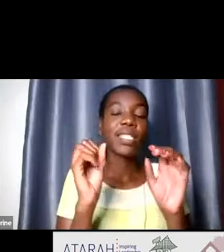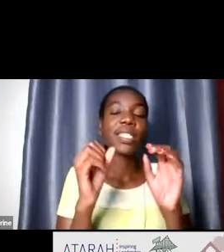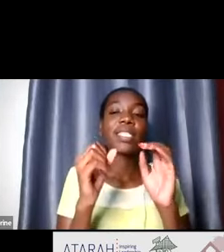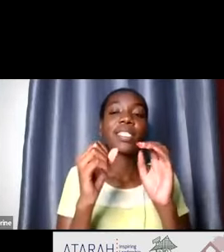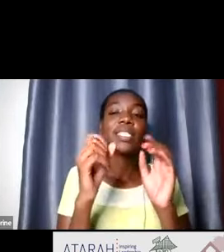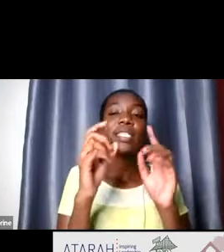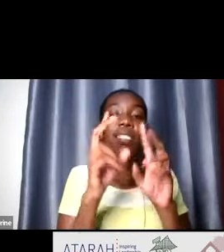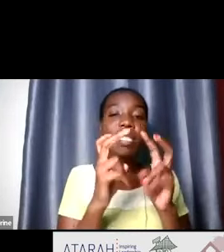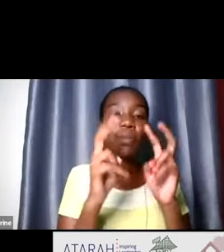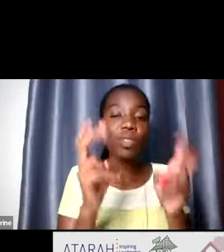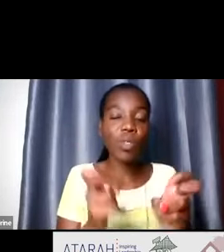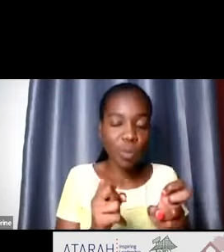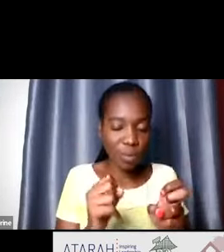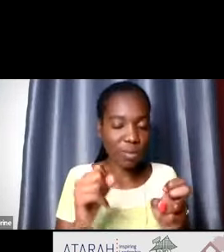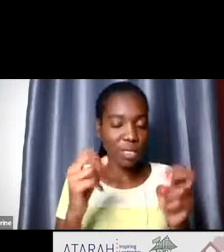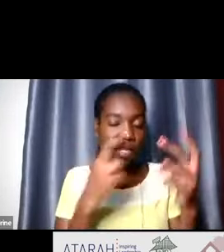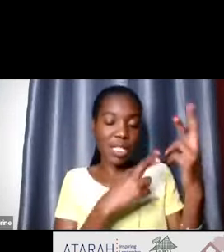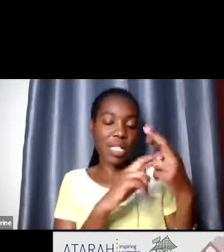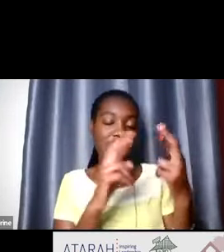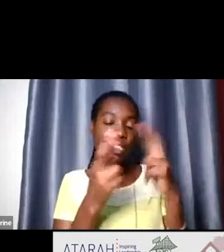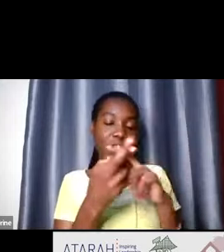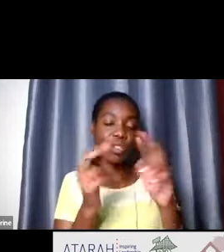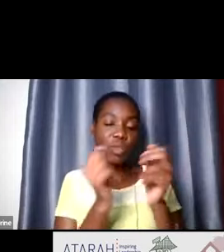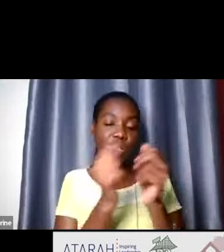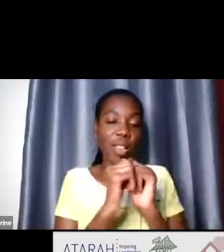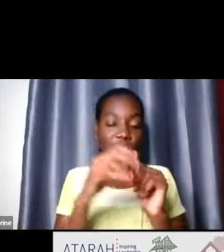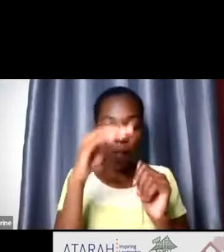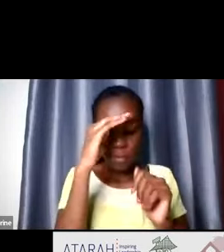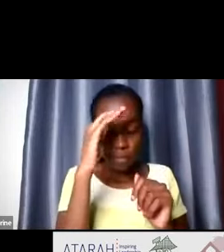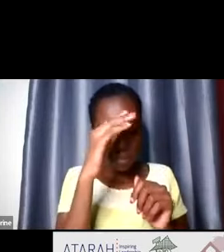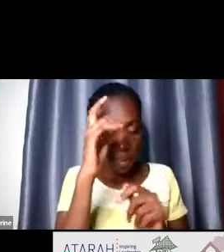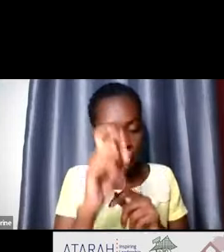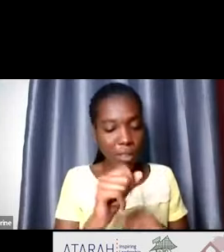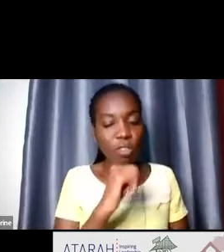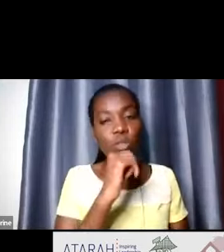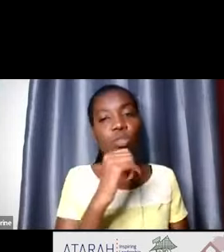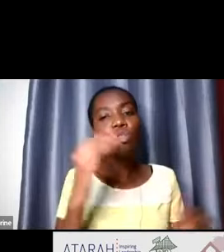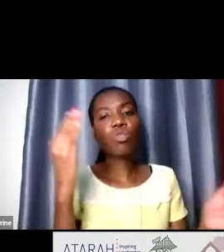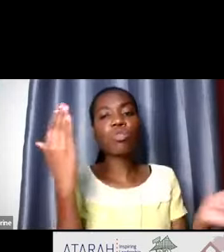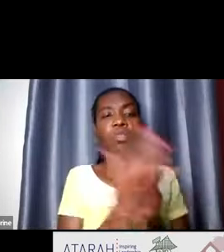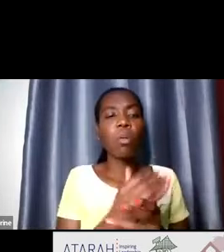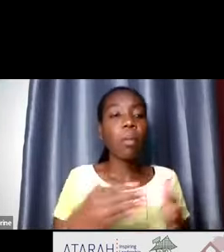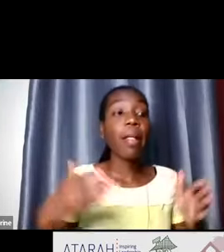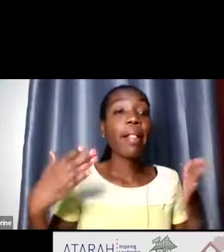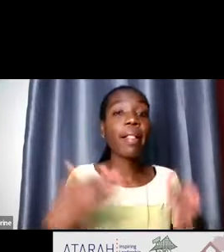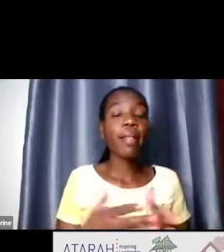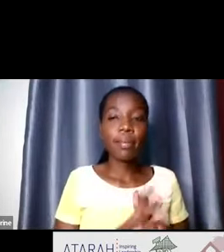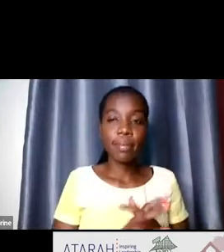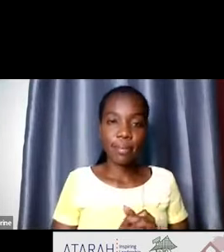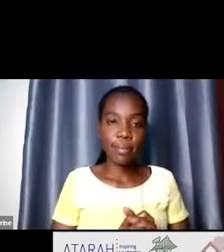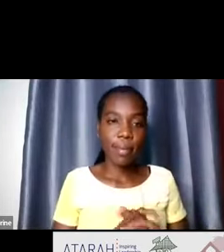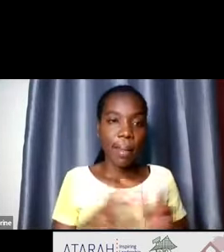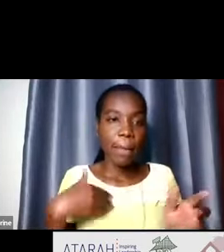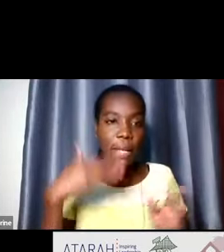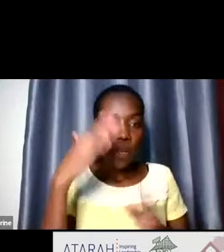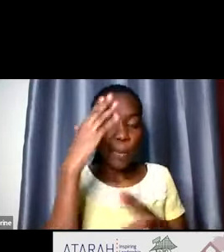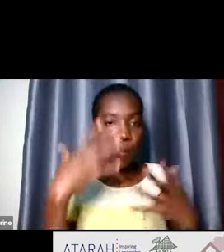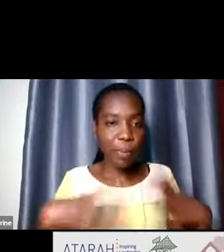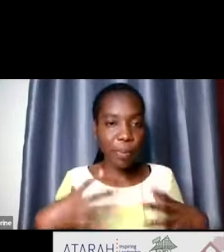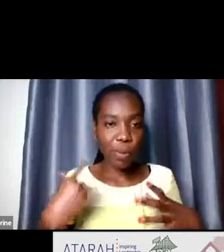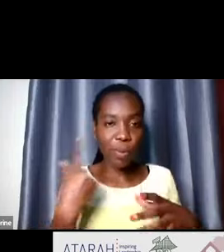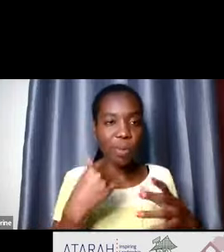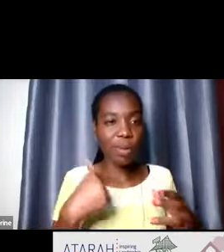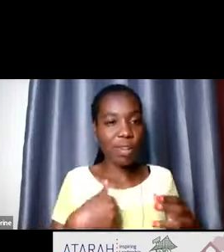with alcoholism, they should not stop suddenly. I know people with the best of